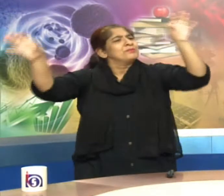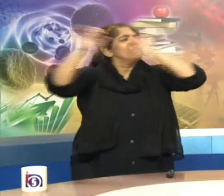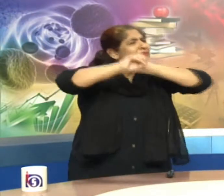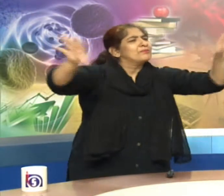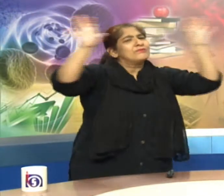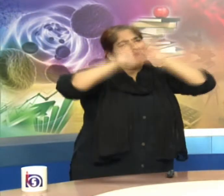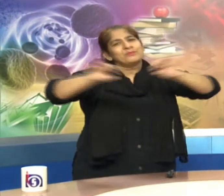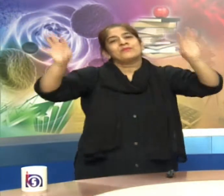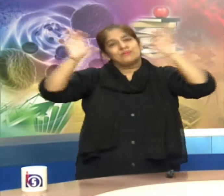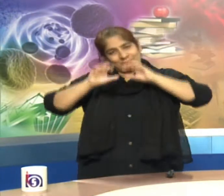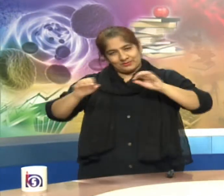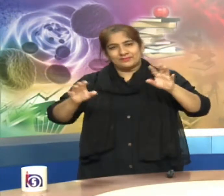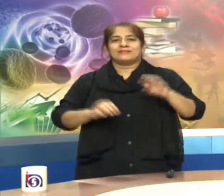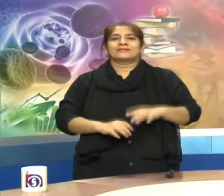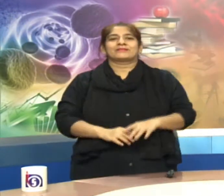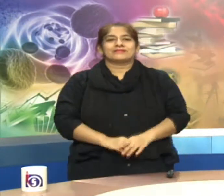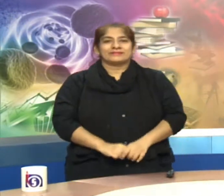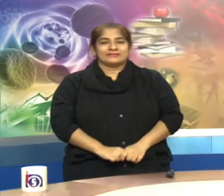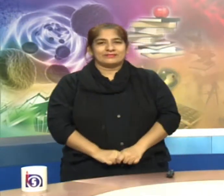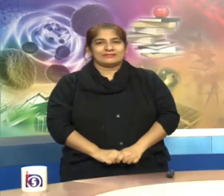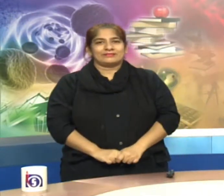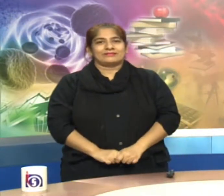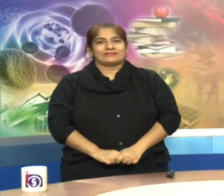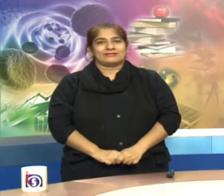for general public, for all the people.